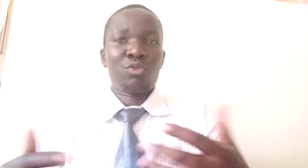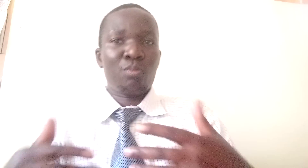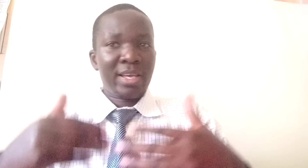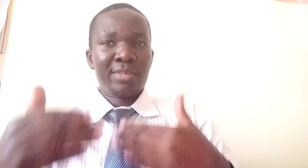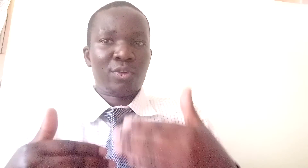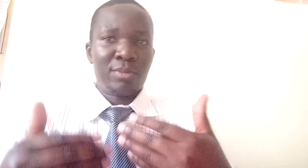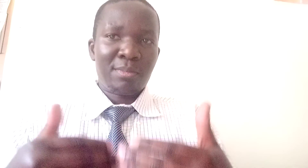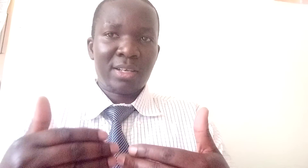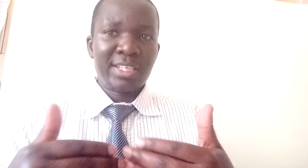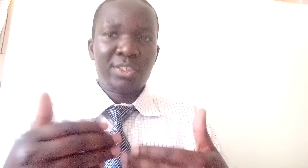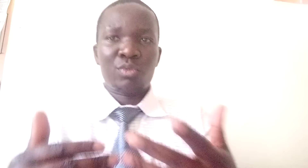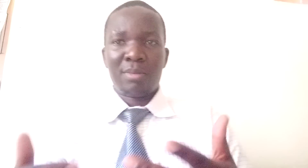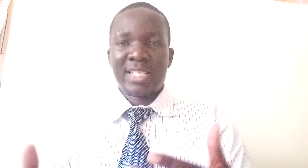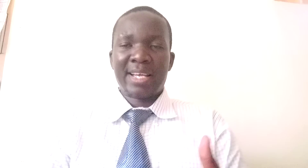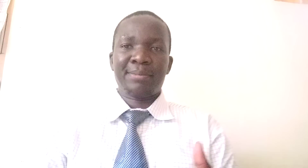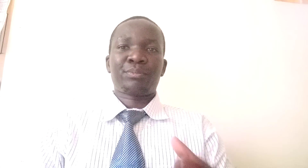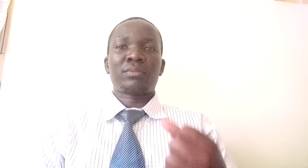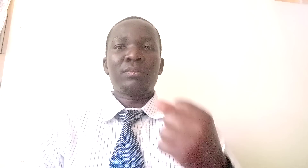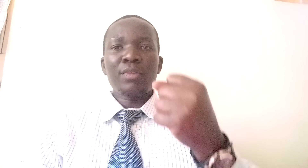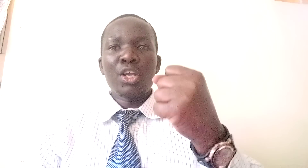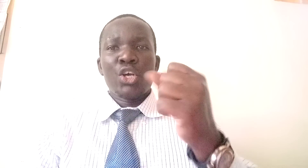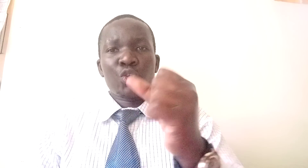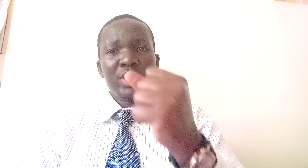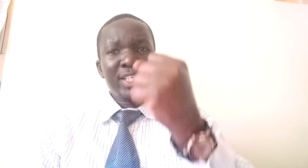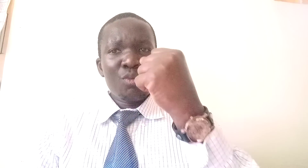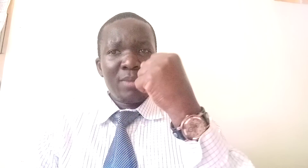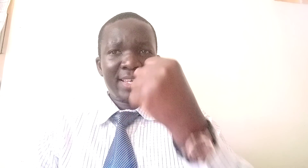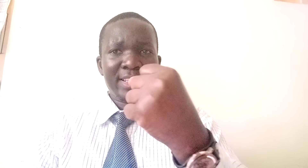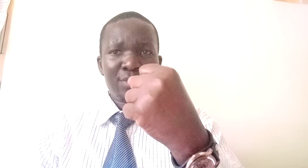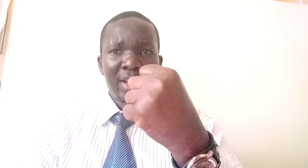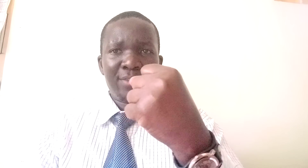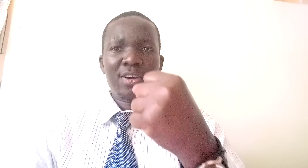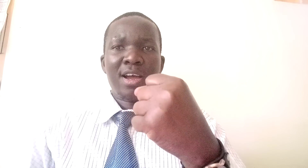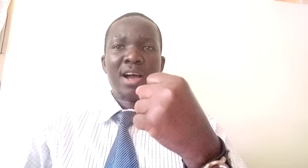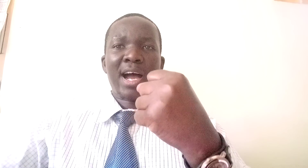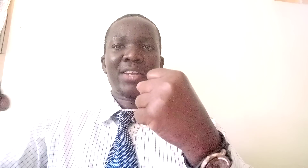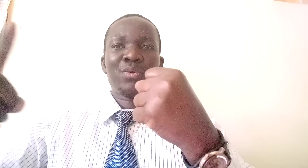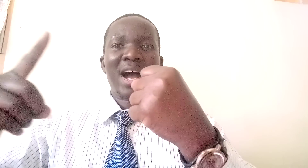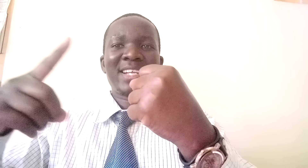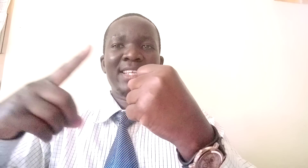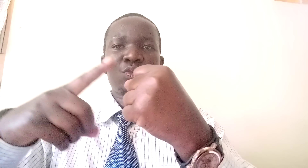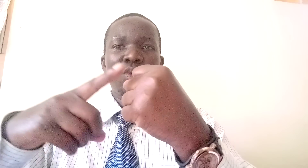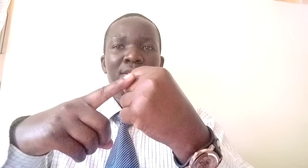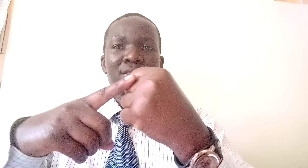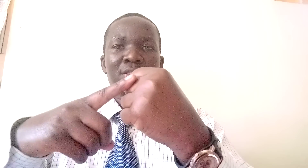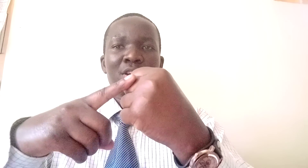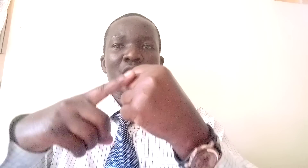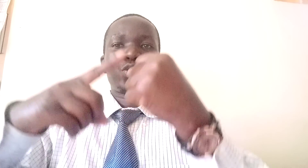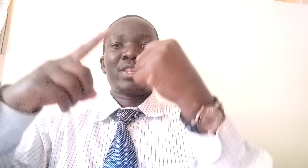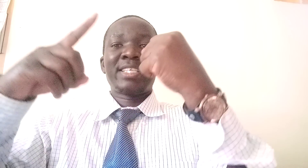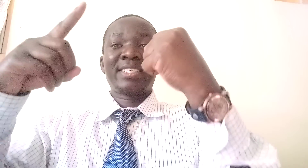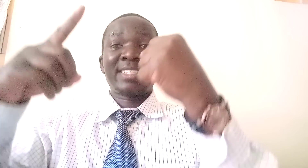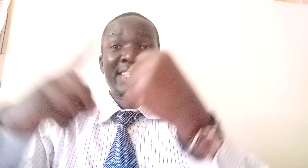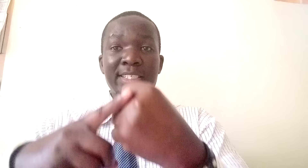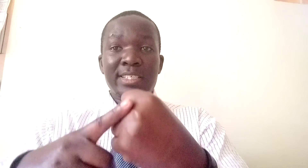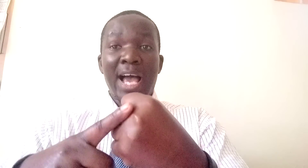to make from number 6 to number 10. So 6, you make this 5 and you add this 1. So this is 6, and